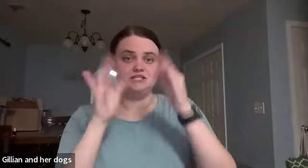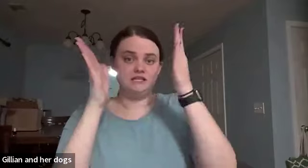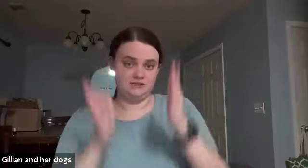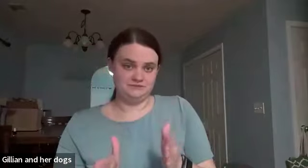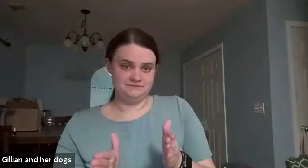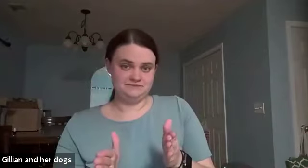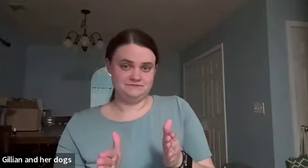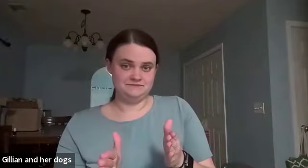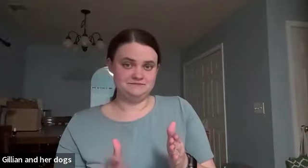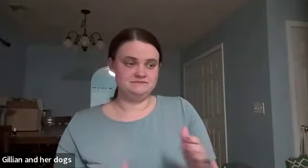engineer.